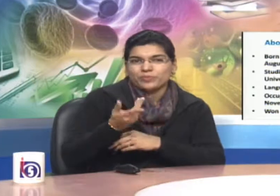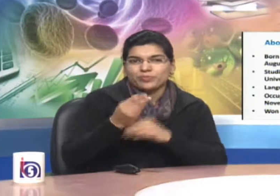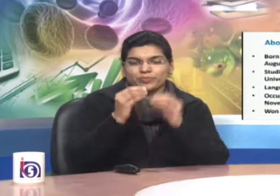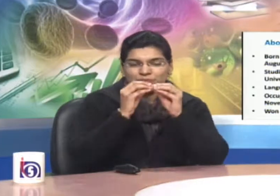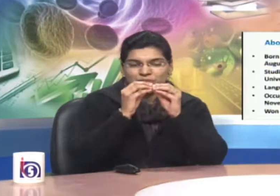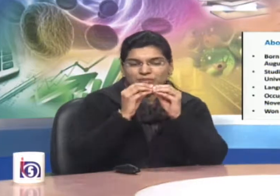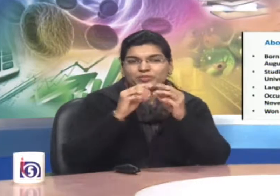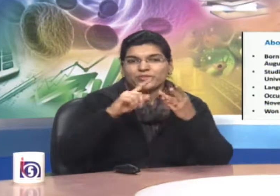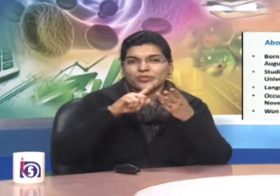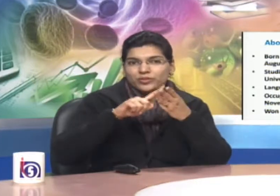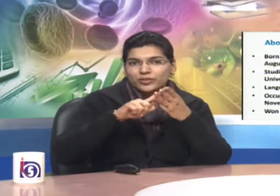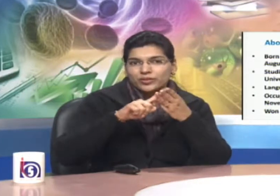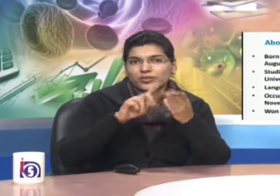Bengali